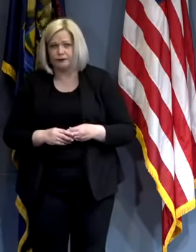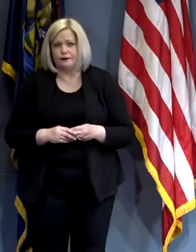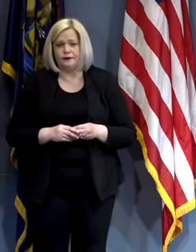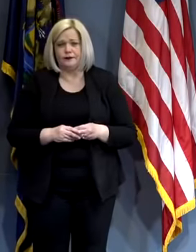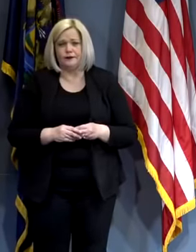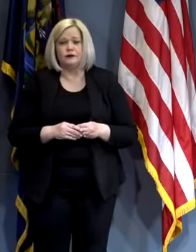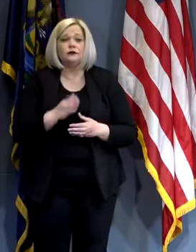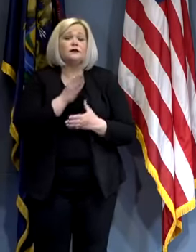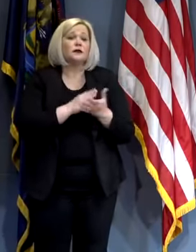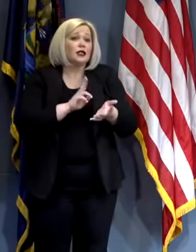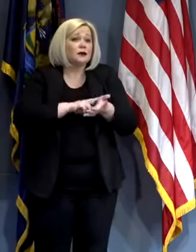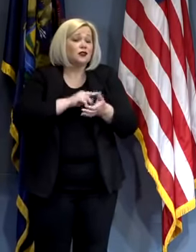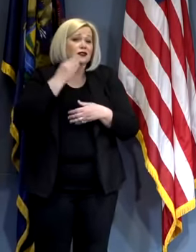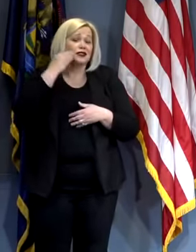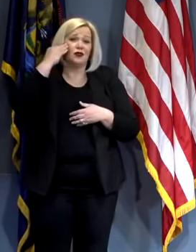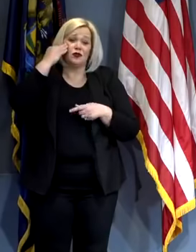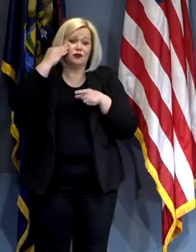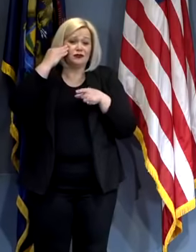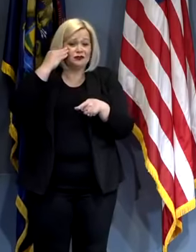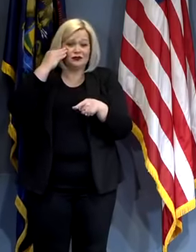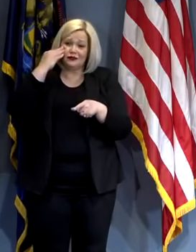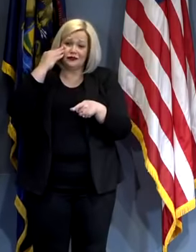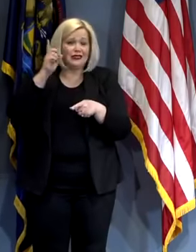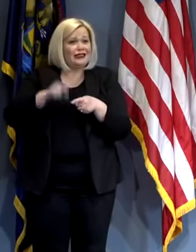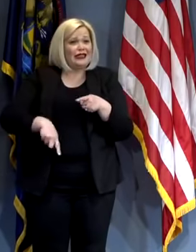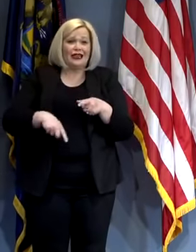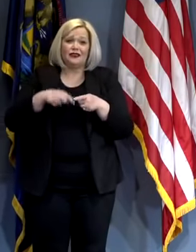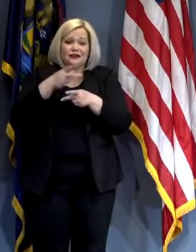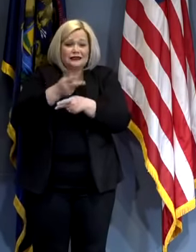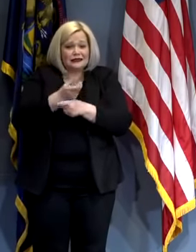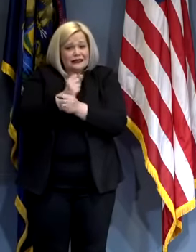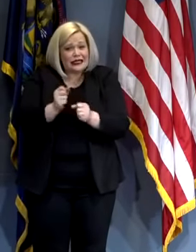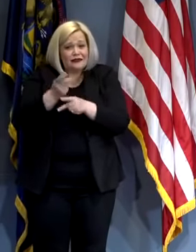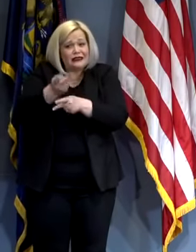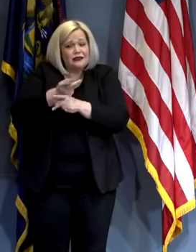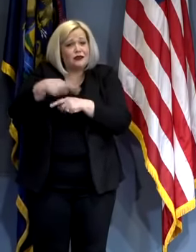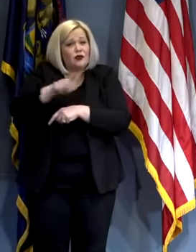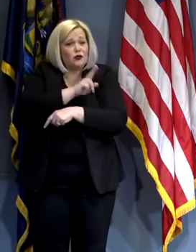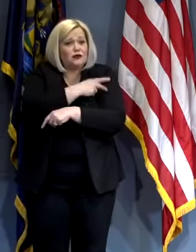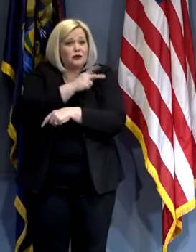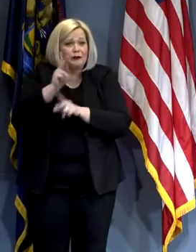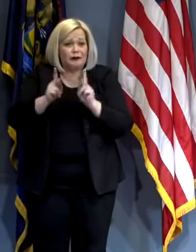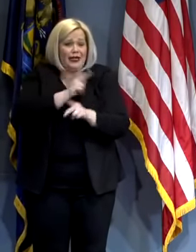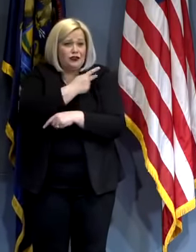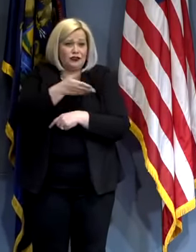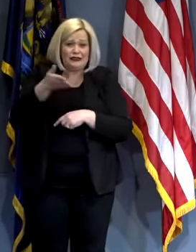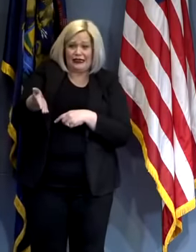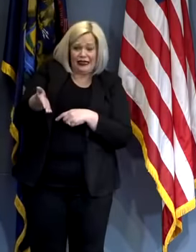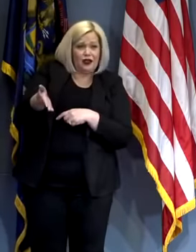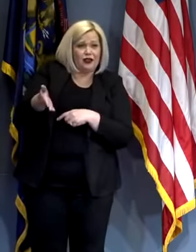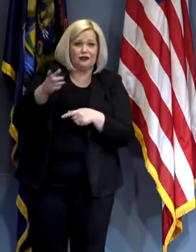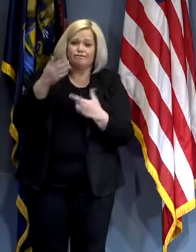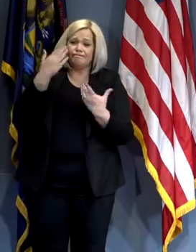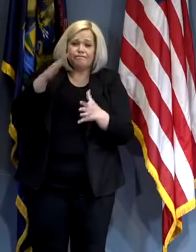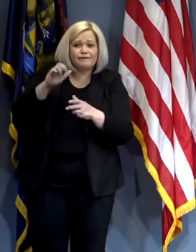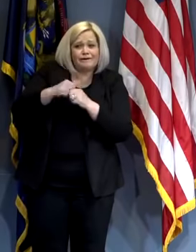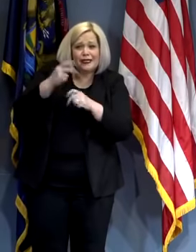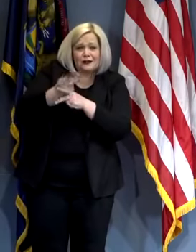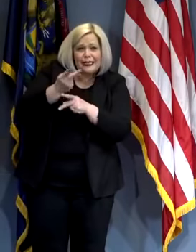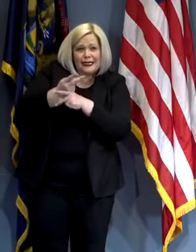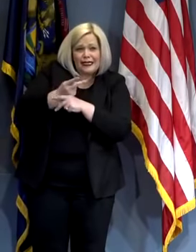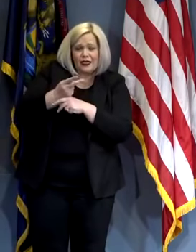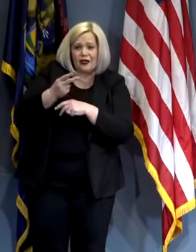some nursing homes are unable to safely care for residents who have COVID-19. And we're now working to identify